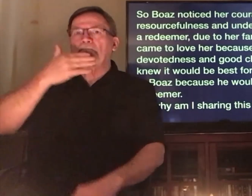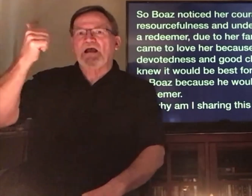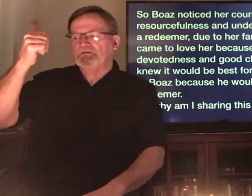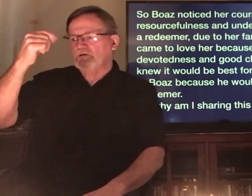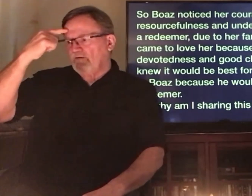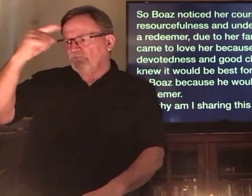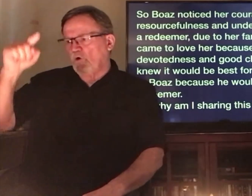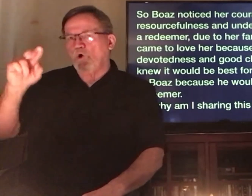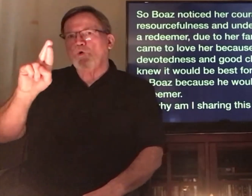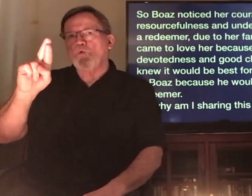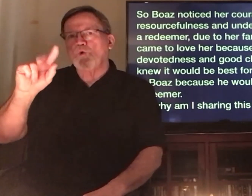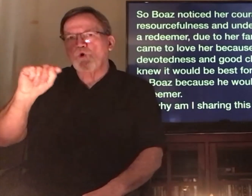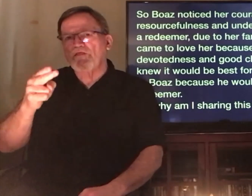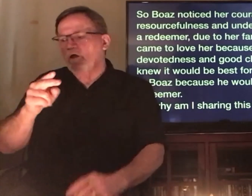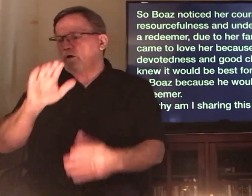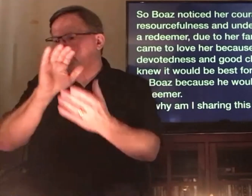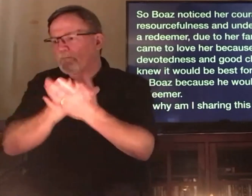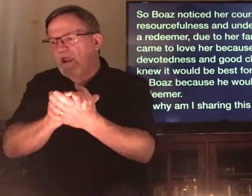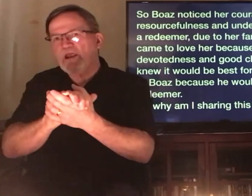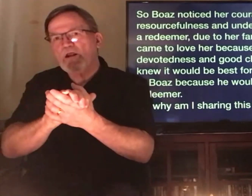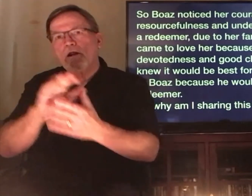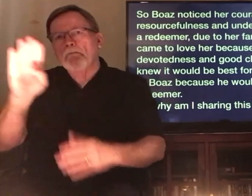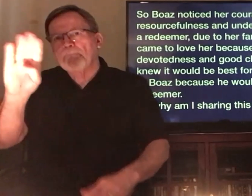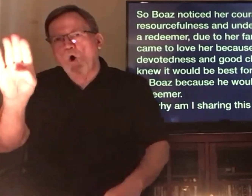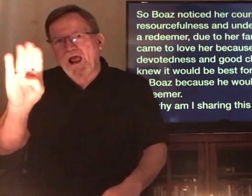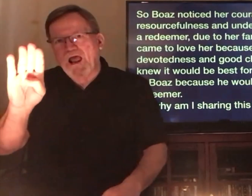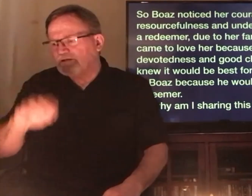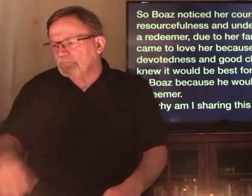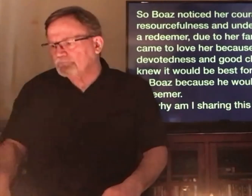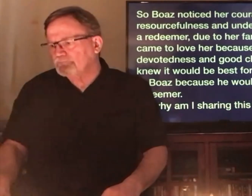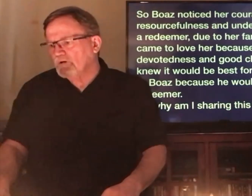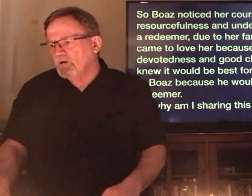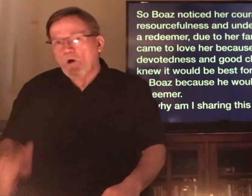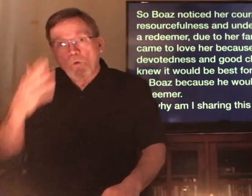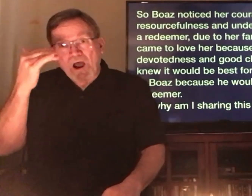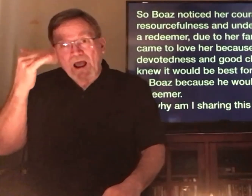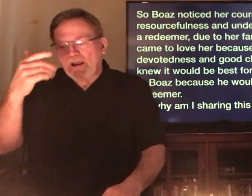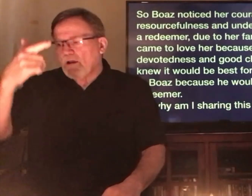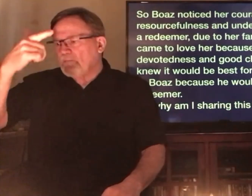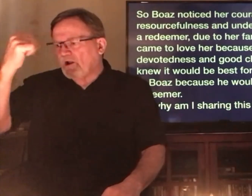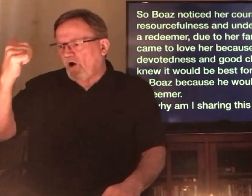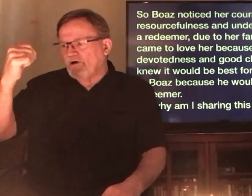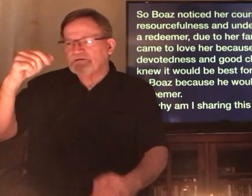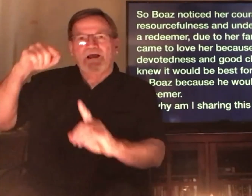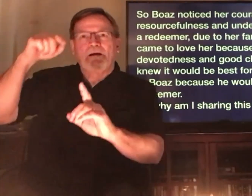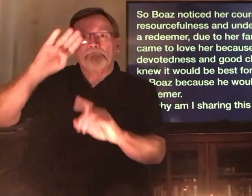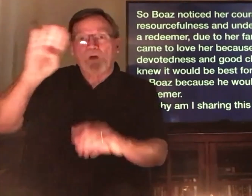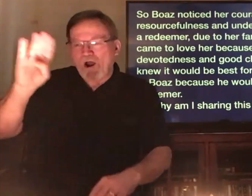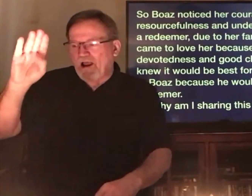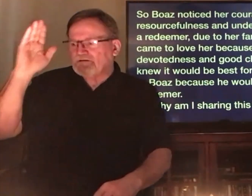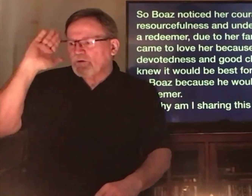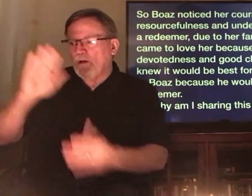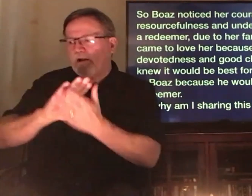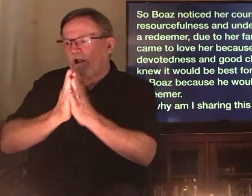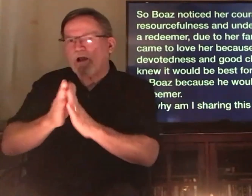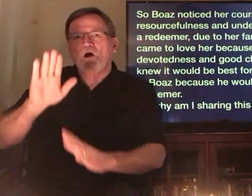live, I will live. Your people shall be my people, and your God, my God. That's in Luke